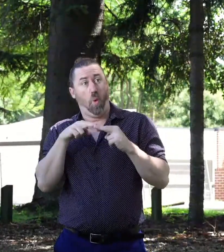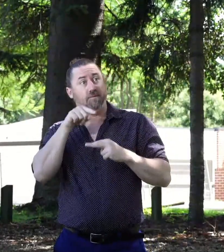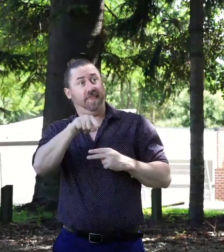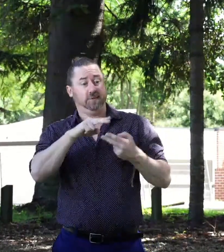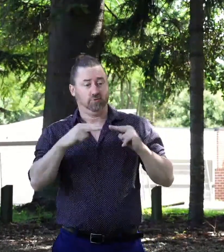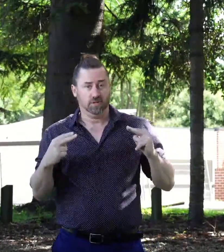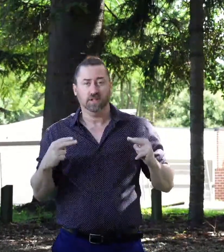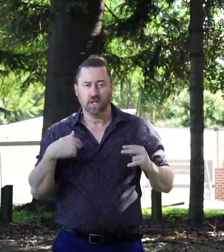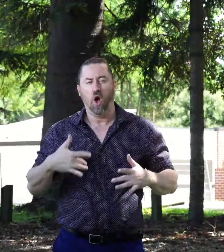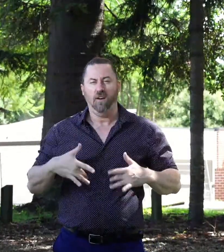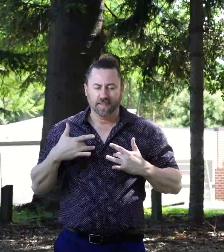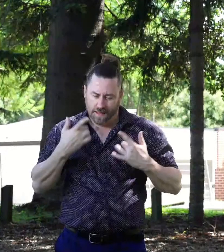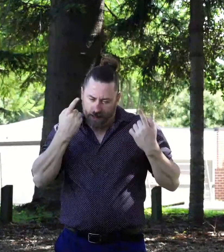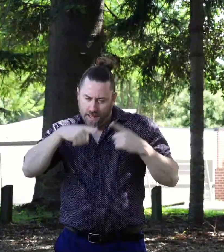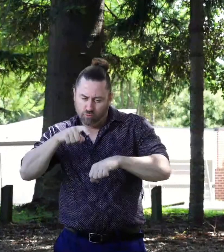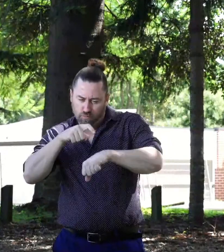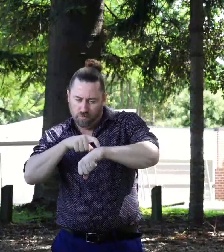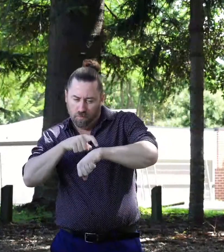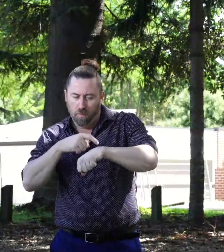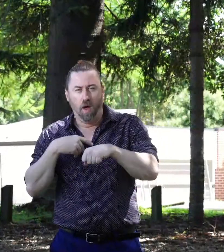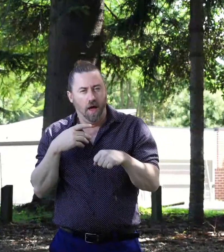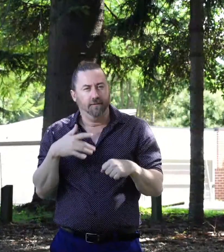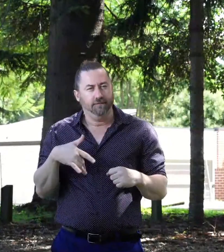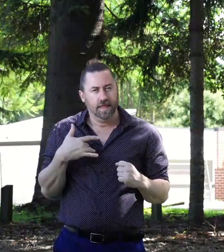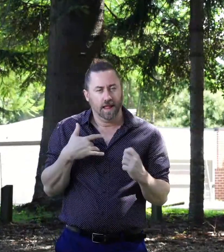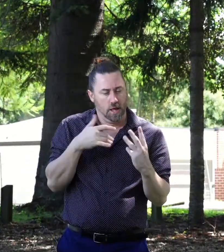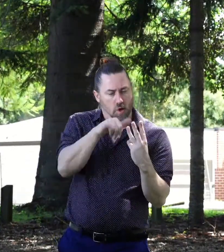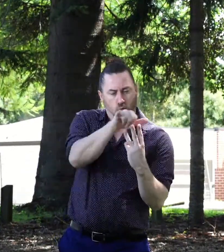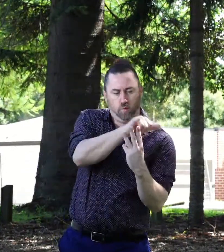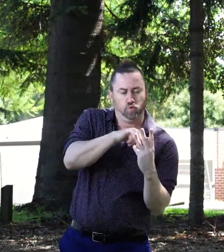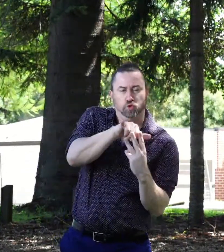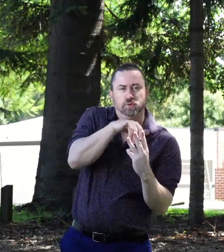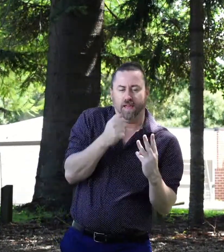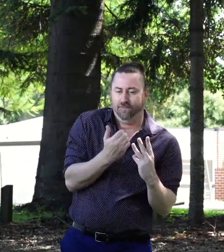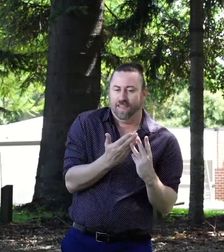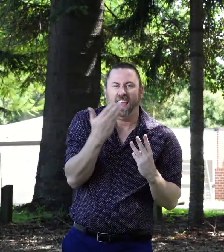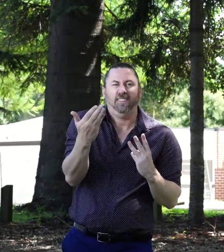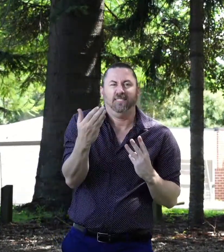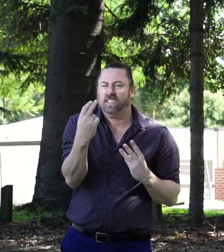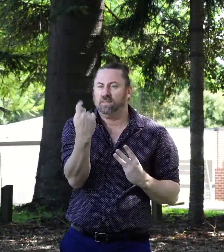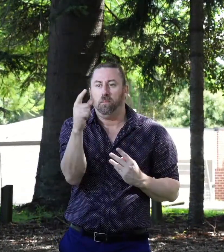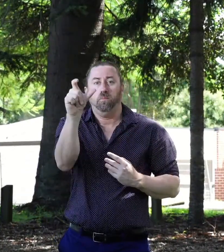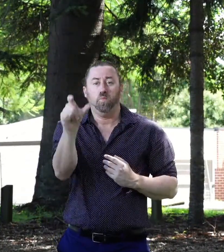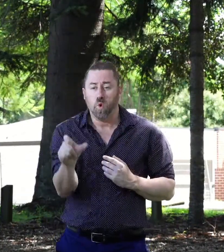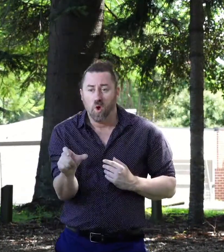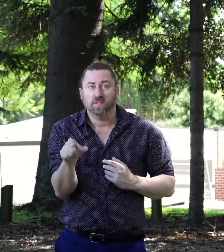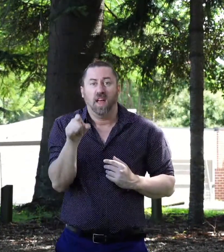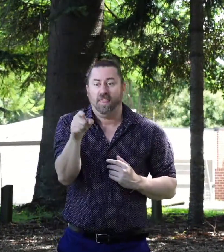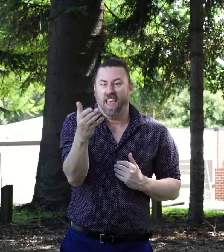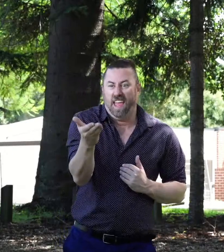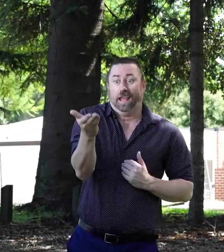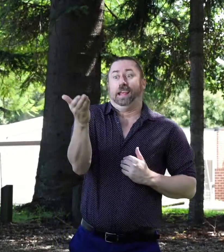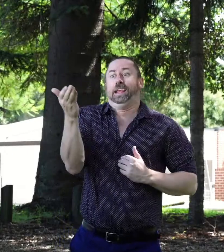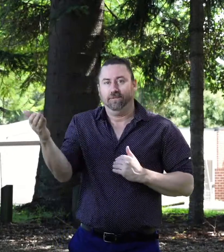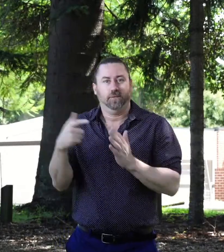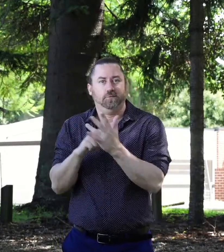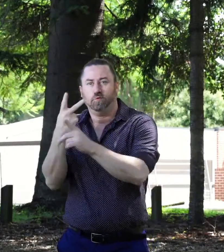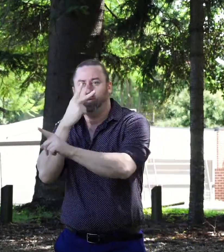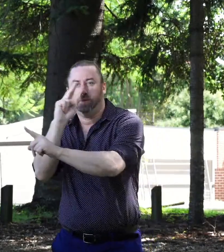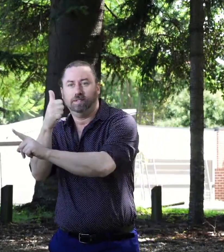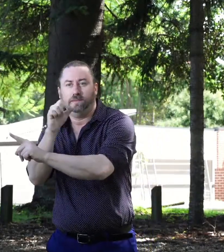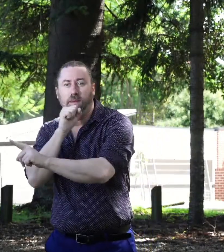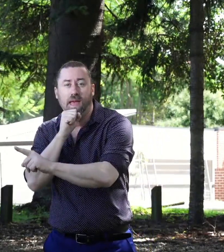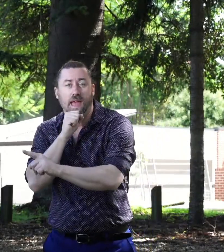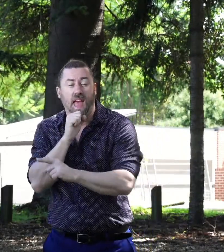one intermediary between the first healthcare worker and this gentleman, we believe. There could have